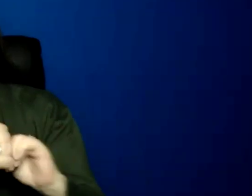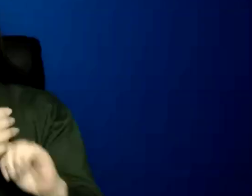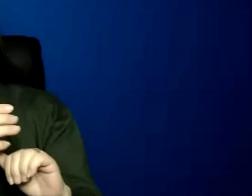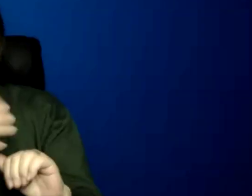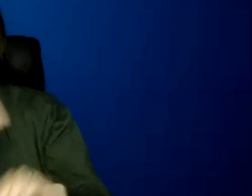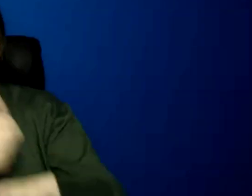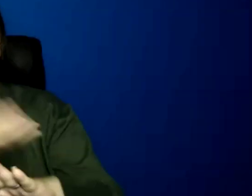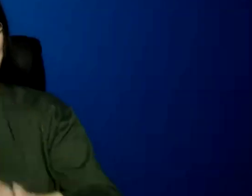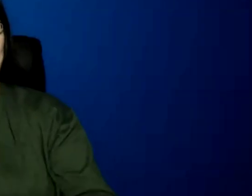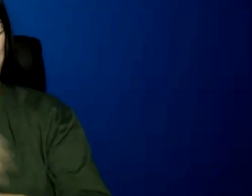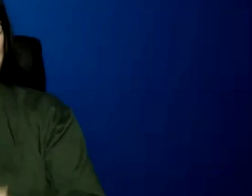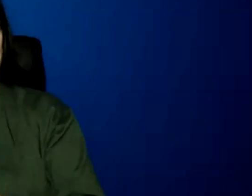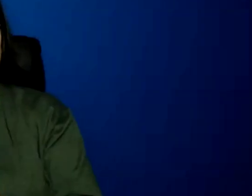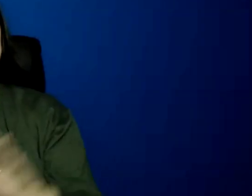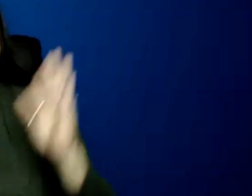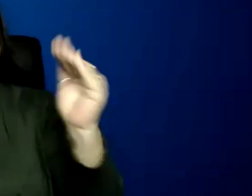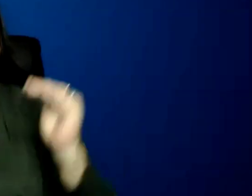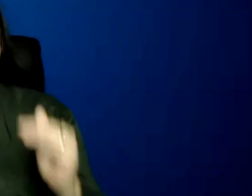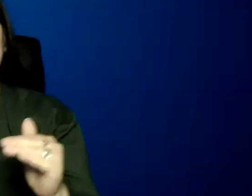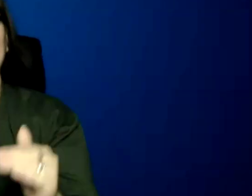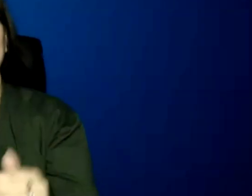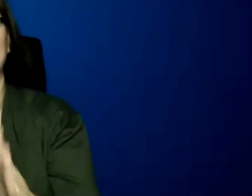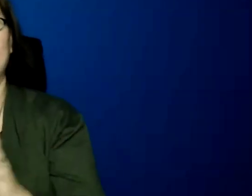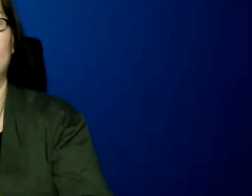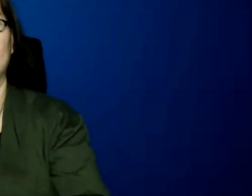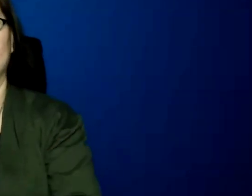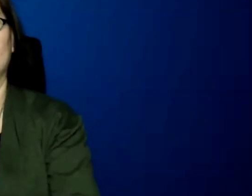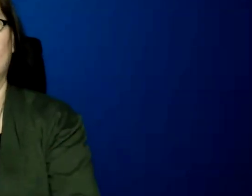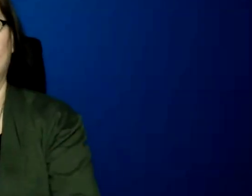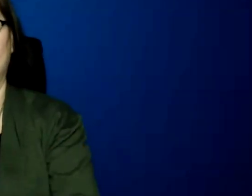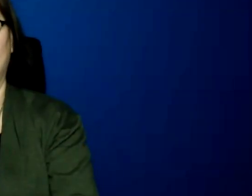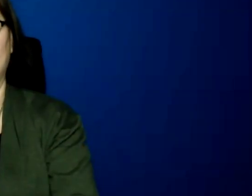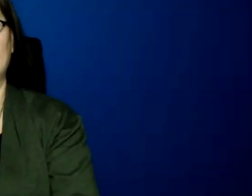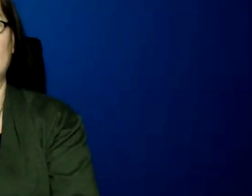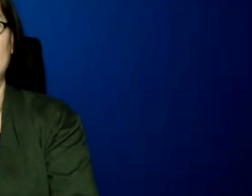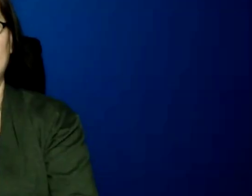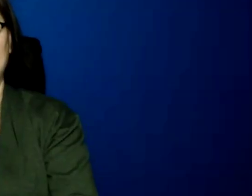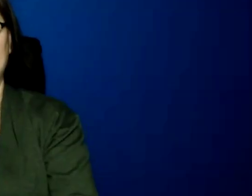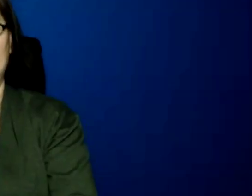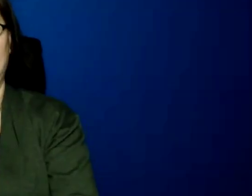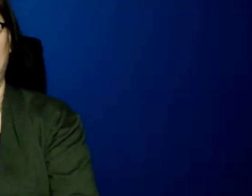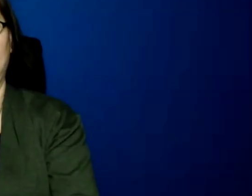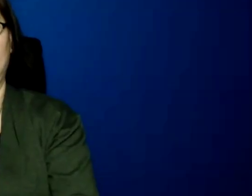Rakia Gardner, followed by Matthew Ruggiero and Cheryl Buckman. Rakia Gardner.